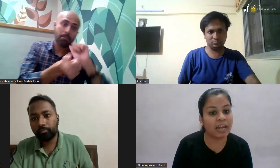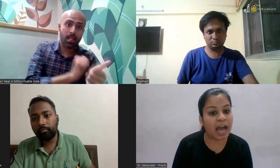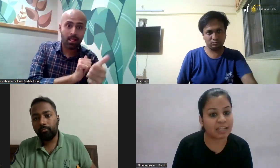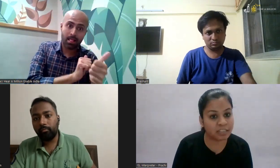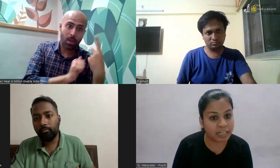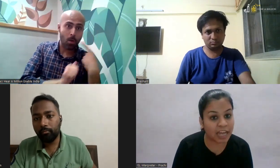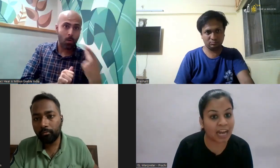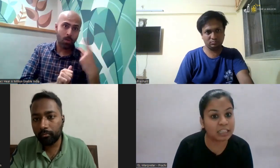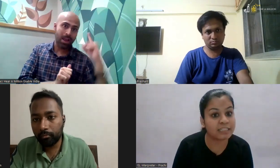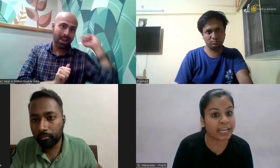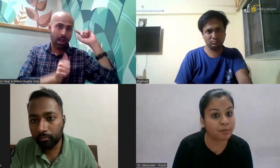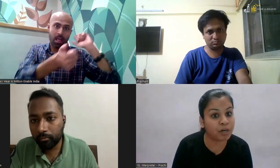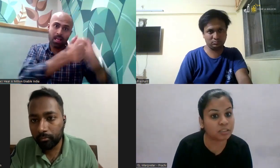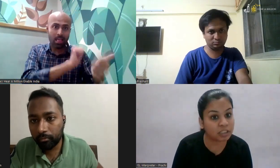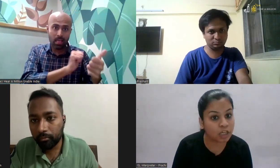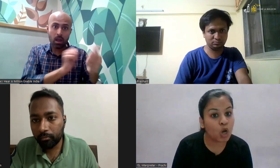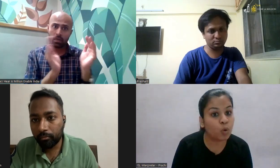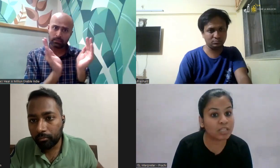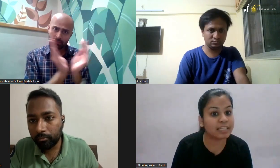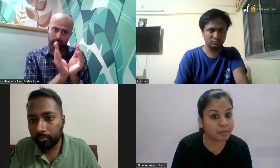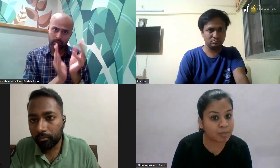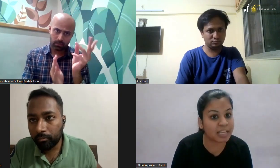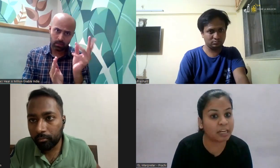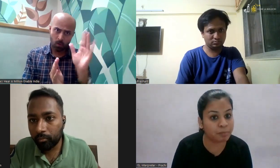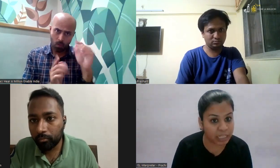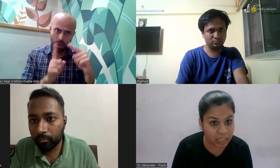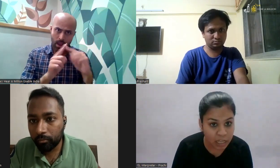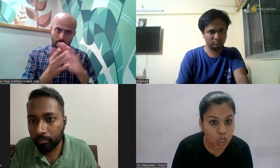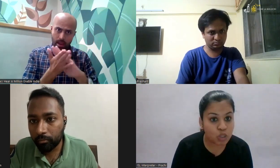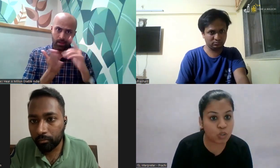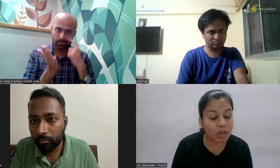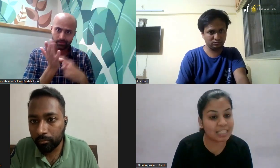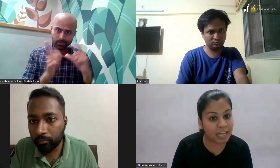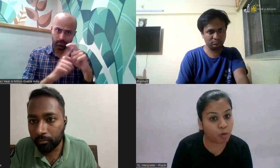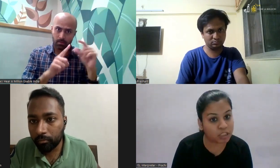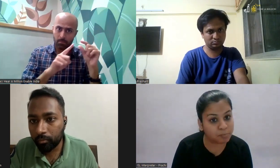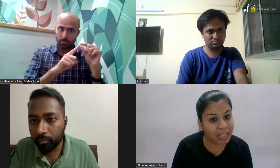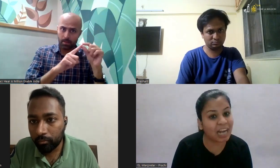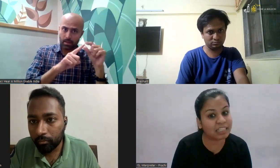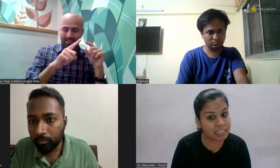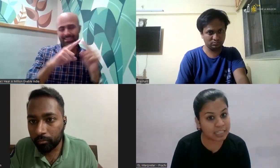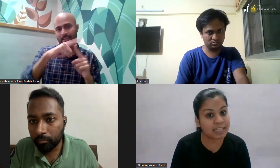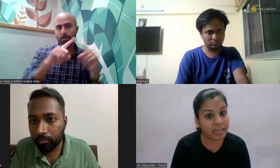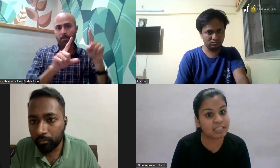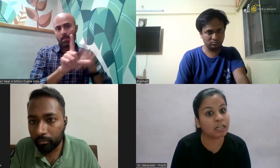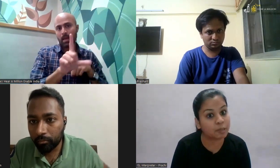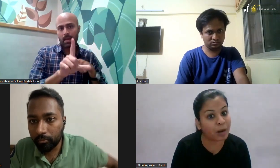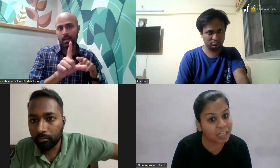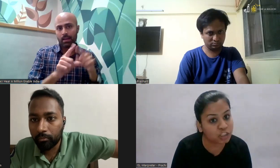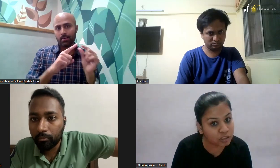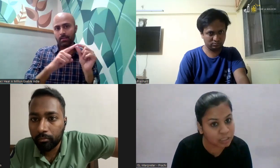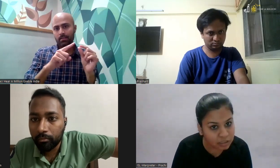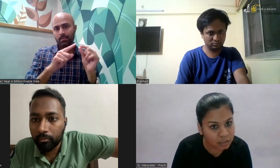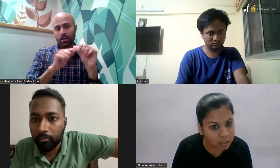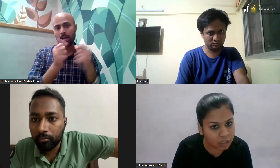met an accident and the second person who is sitting beside me, so is that possible that this is said as third